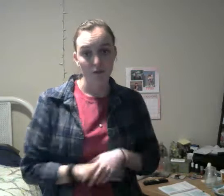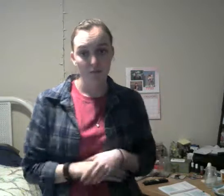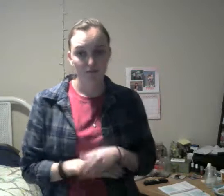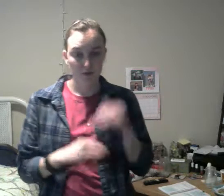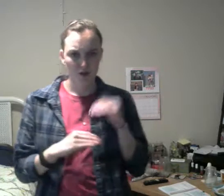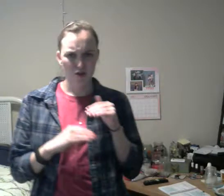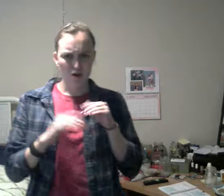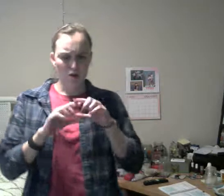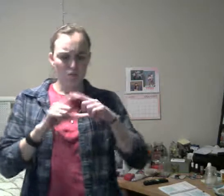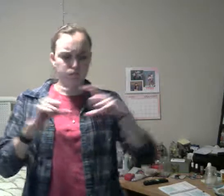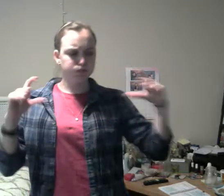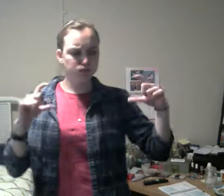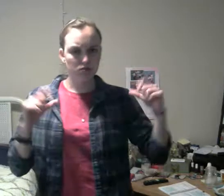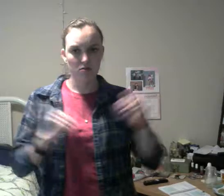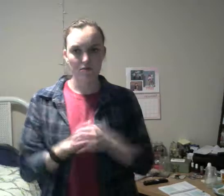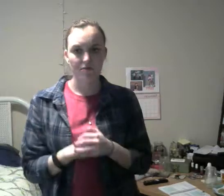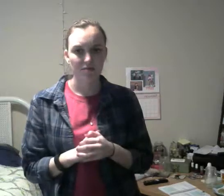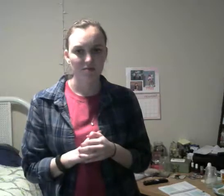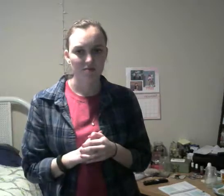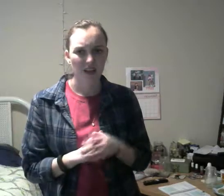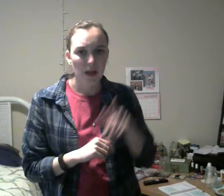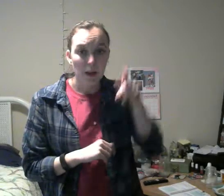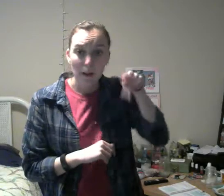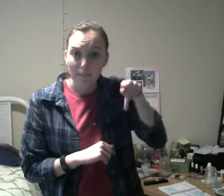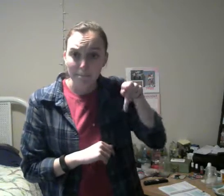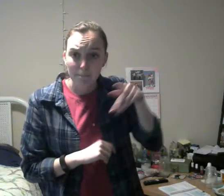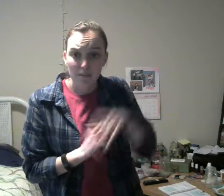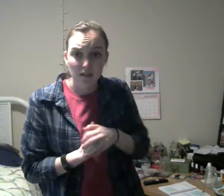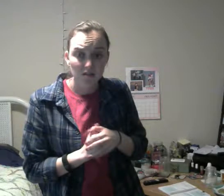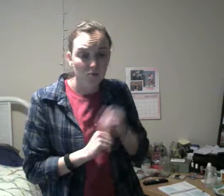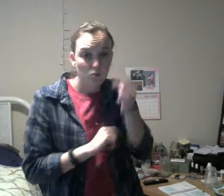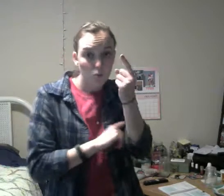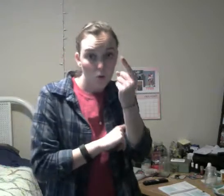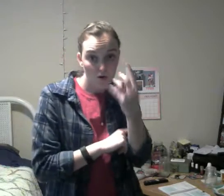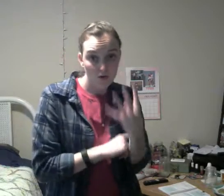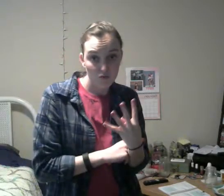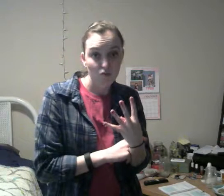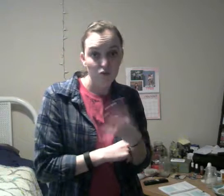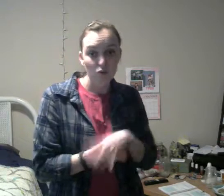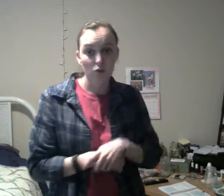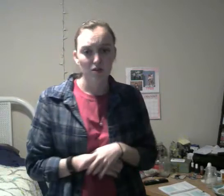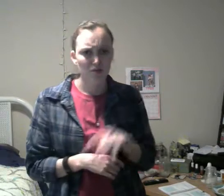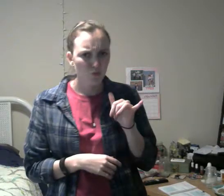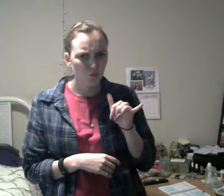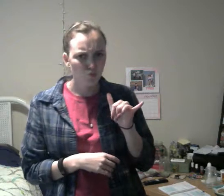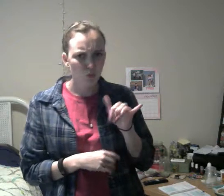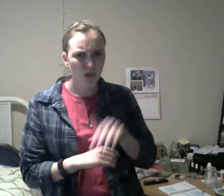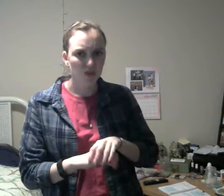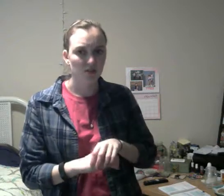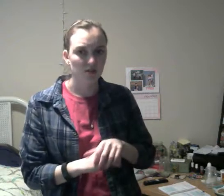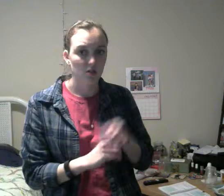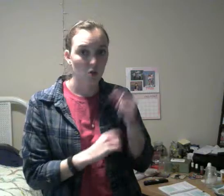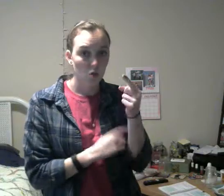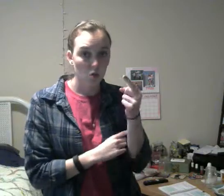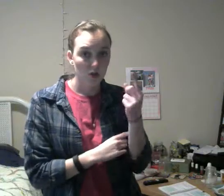one down here at the bottom, what are the odds on the p's? Well, that'd be a 1 in 4. What about the y's? That would be a 1 in 2 and a 1